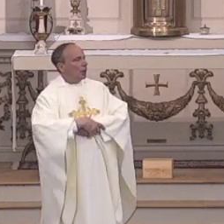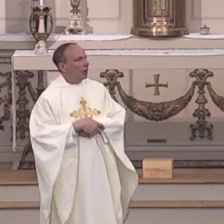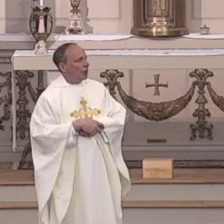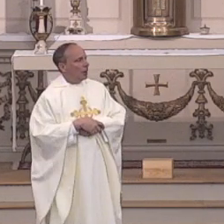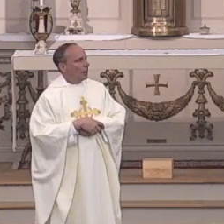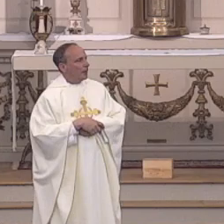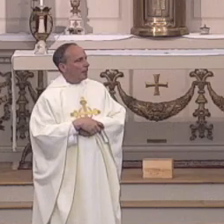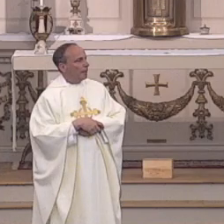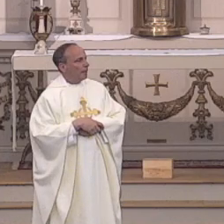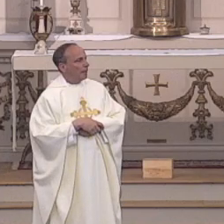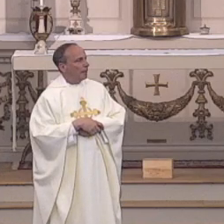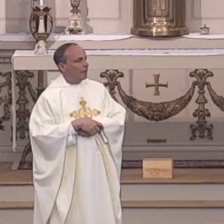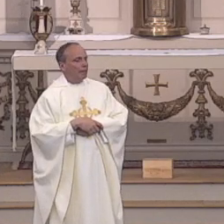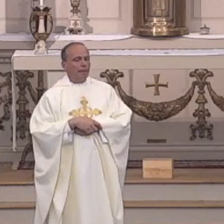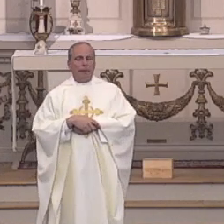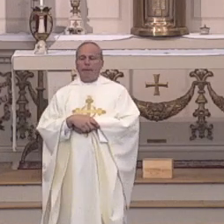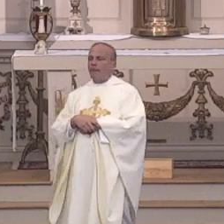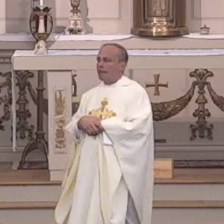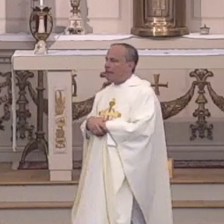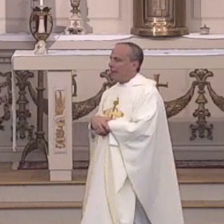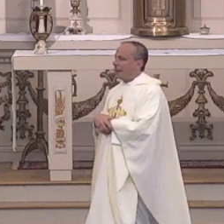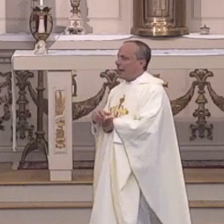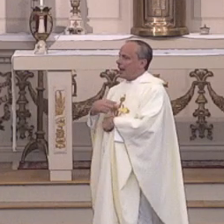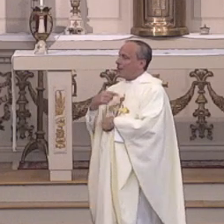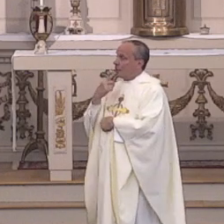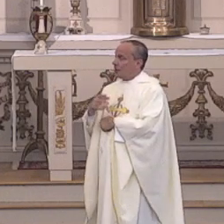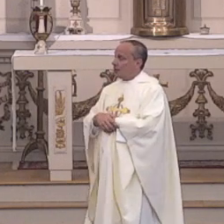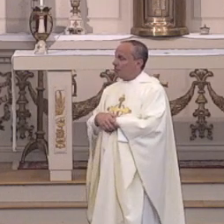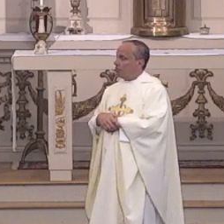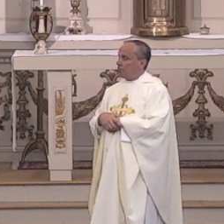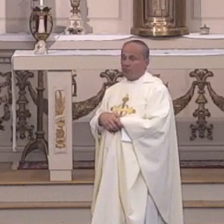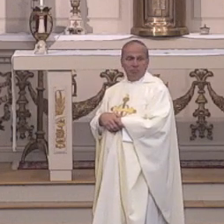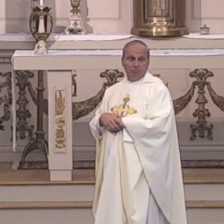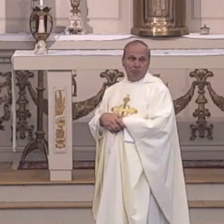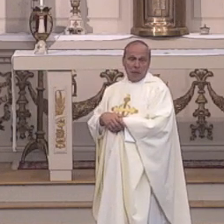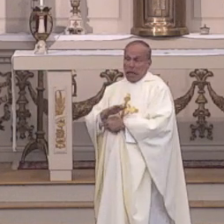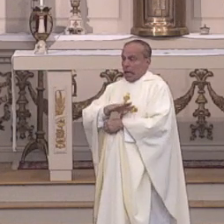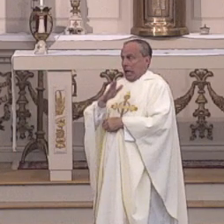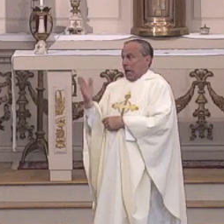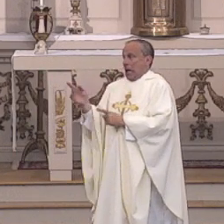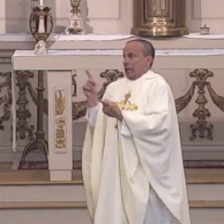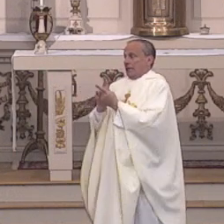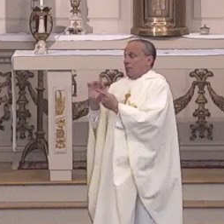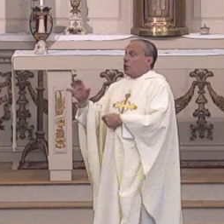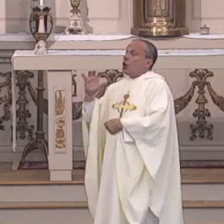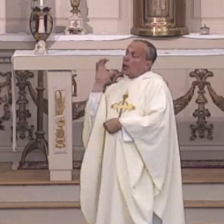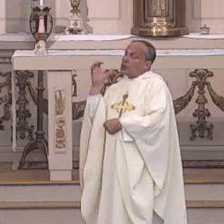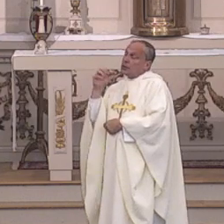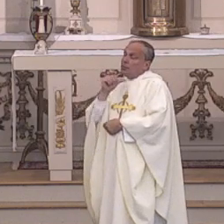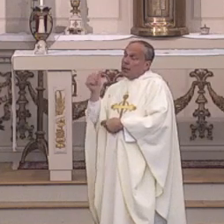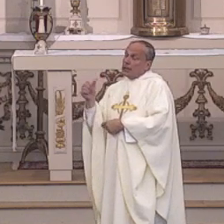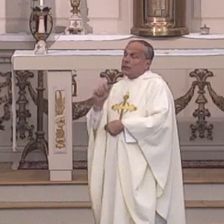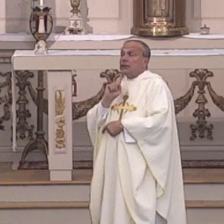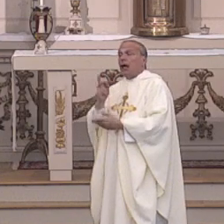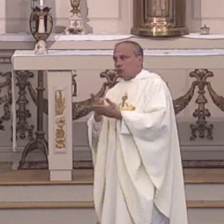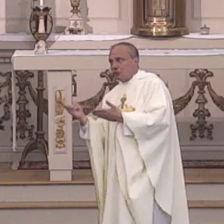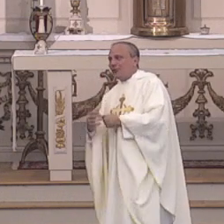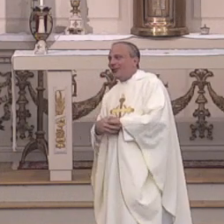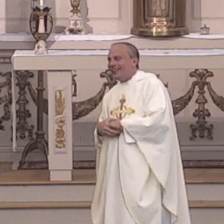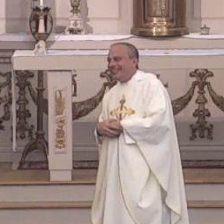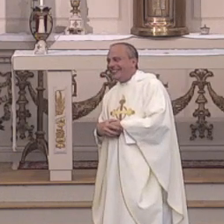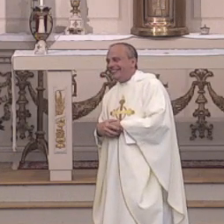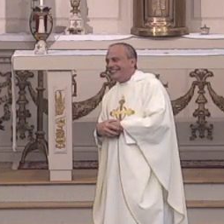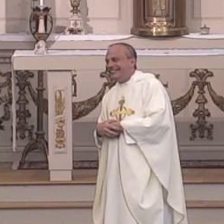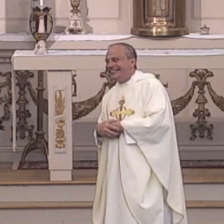cousin breathes water? I would then have to say to that person, Well, I've never met